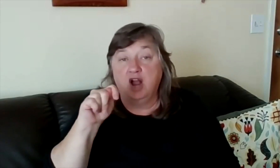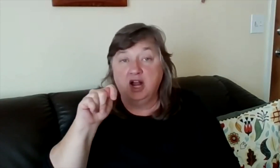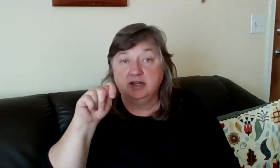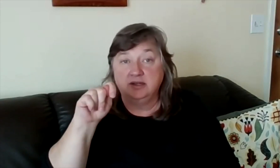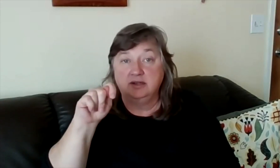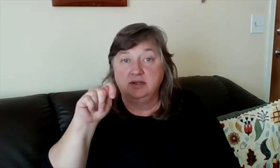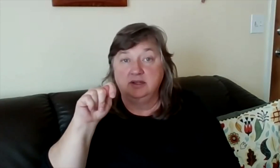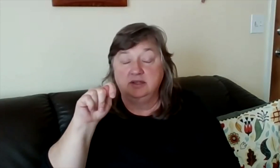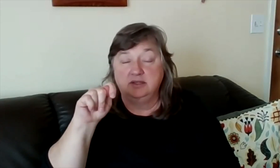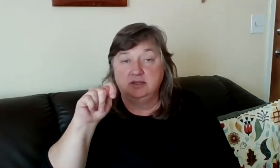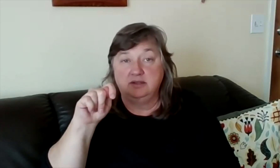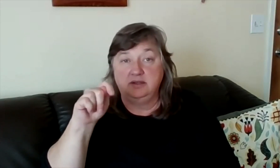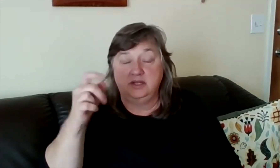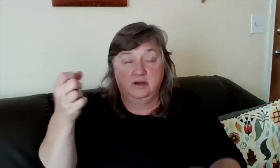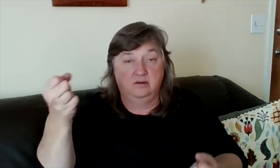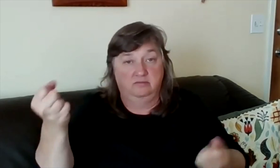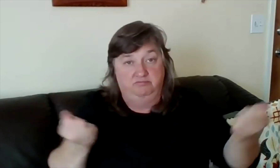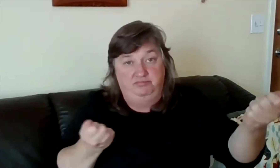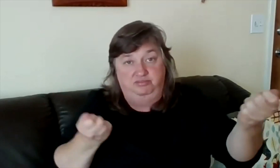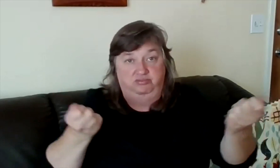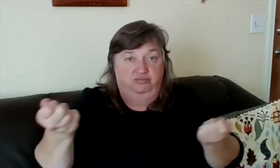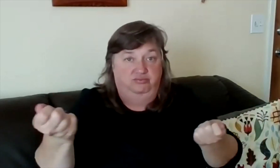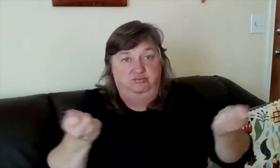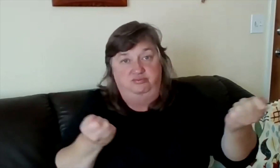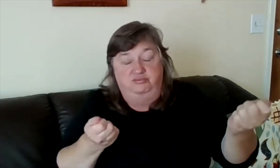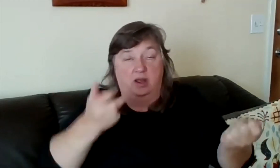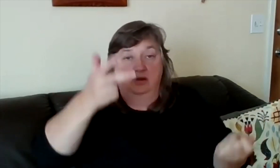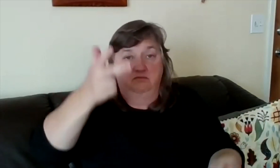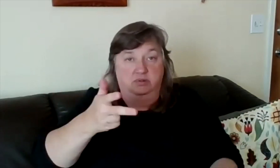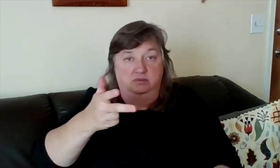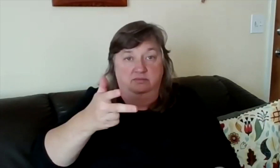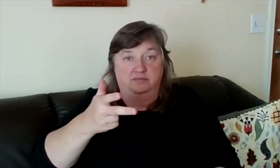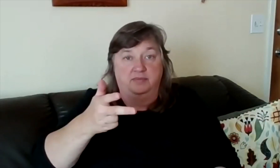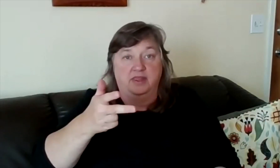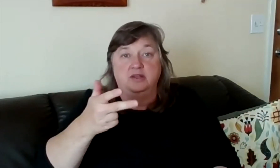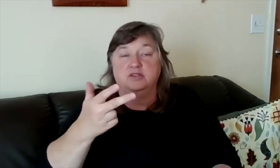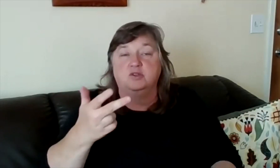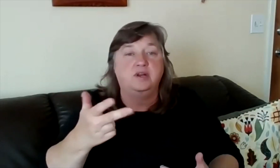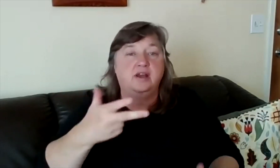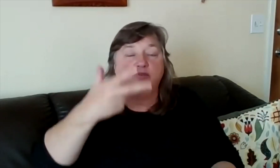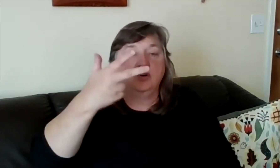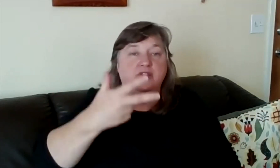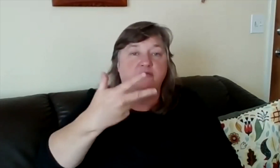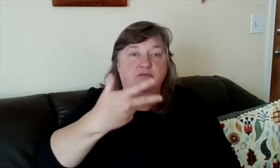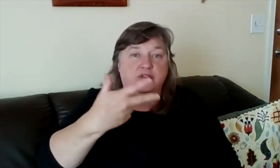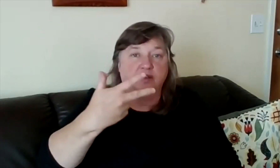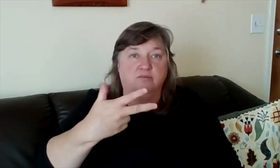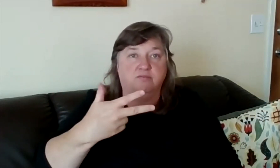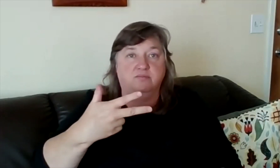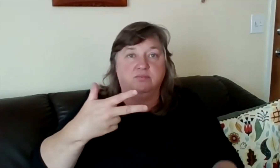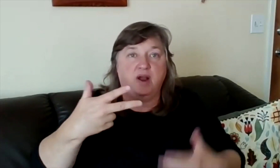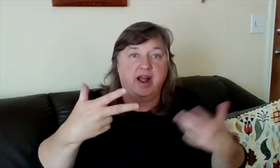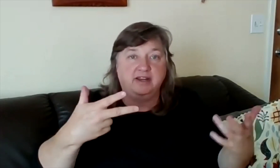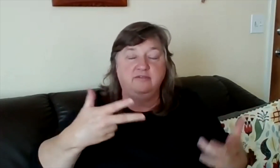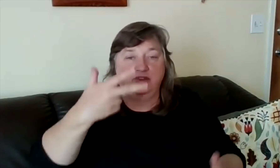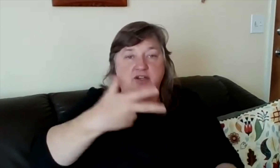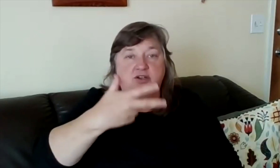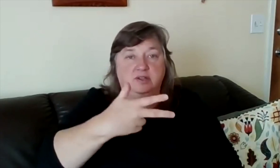truck, you know, boom. So whatever the riding vehicle